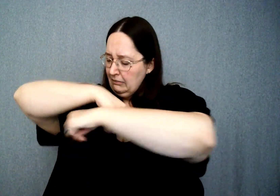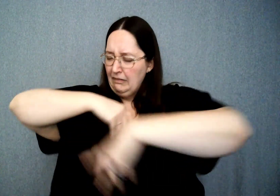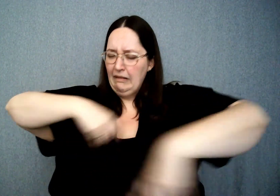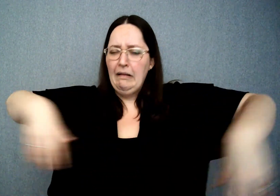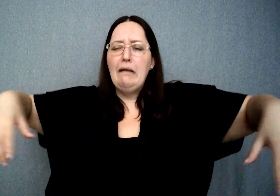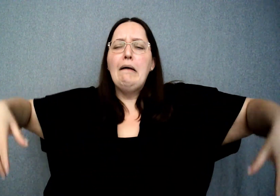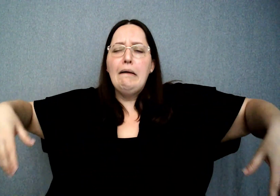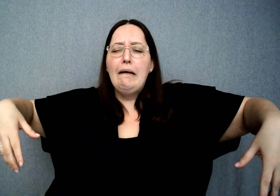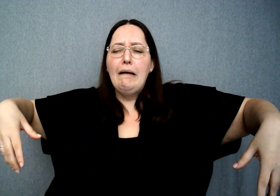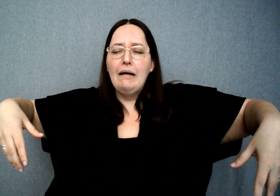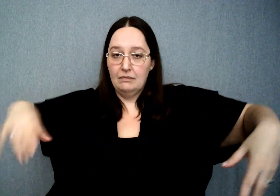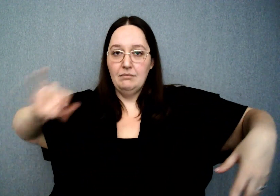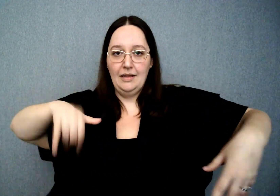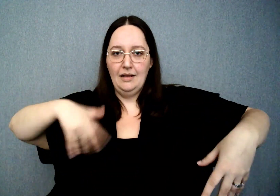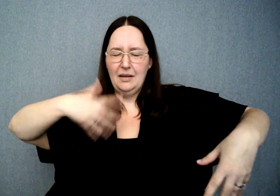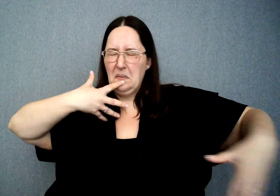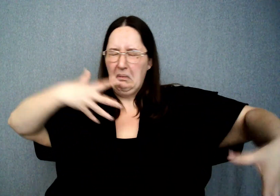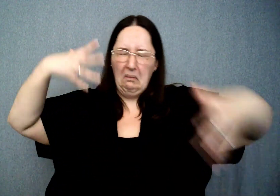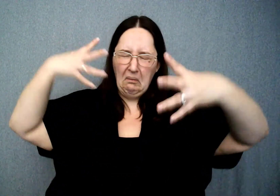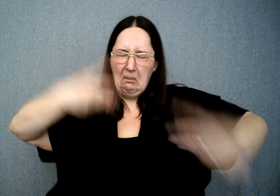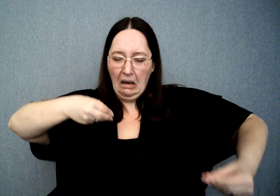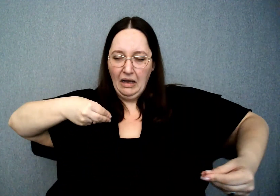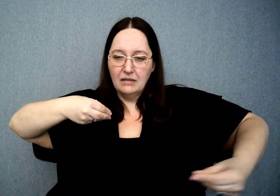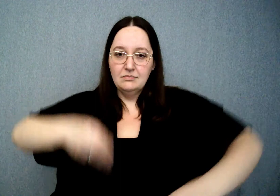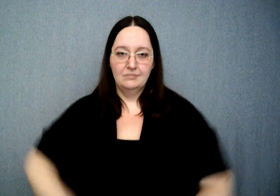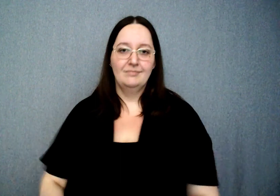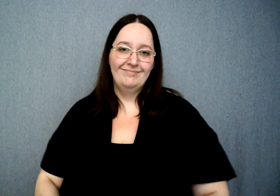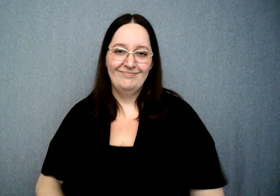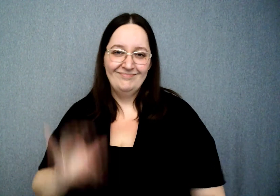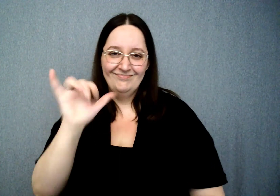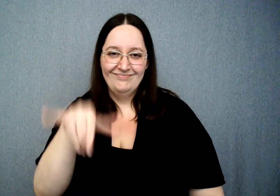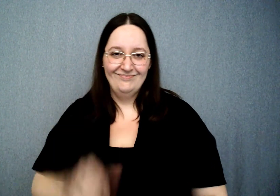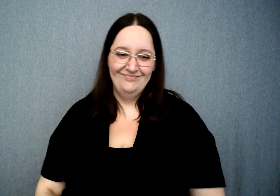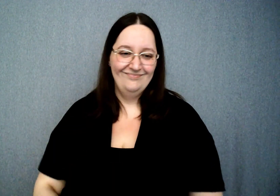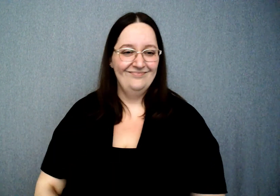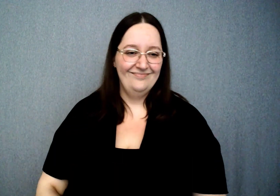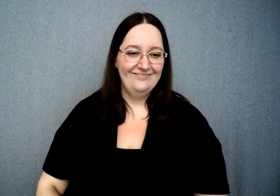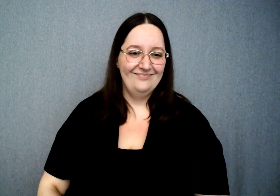your arms, your face, everything is drenched. You would sign it once. That.